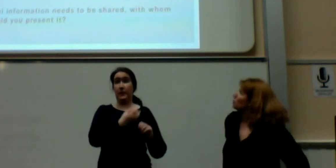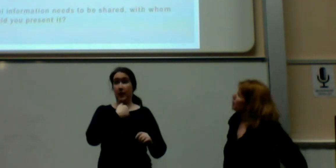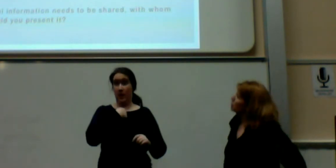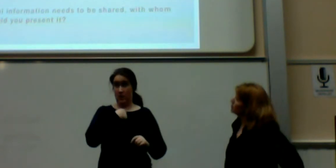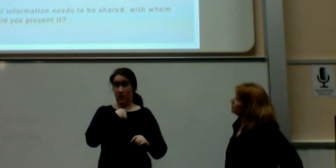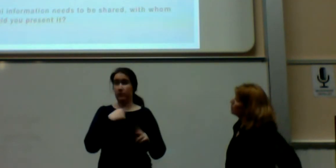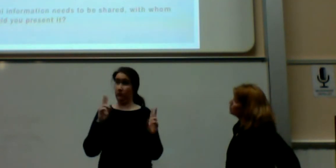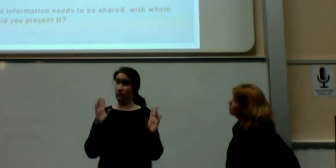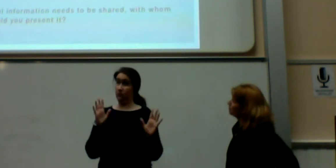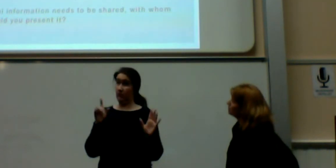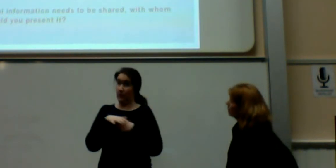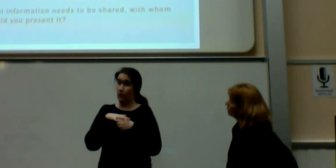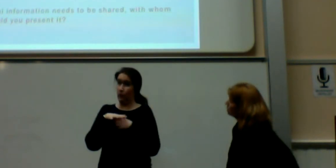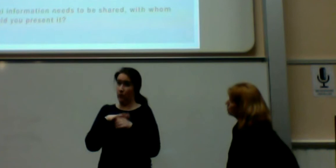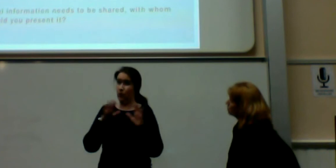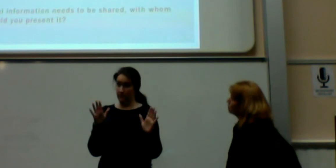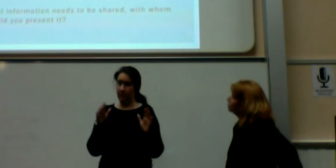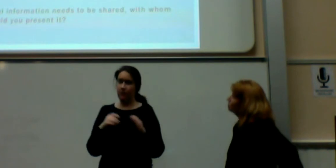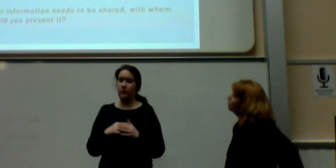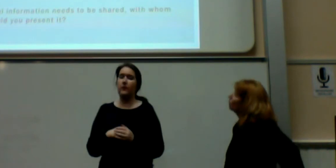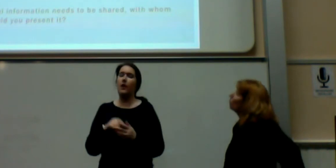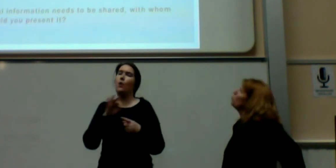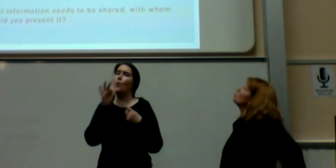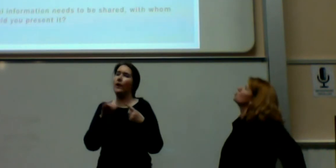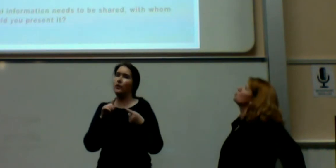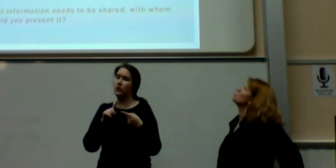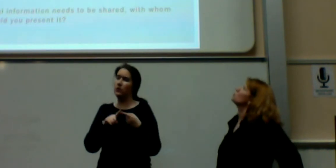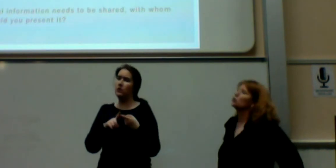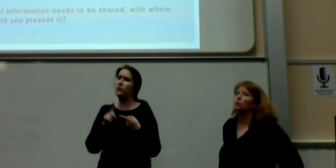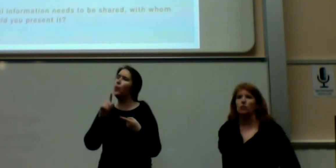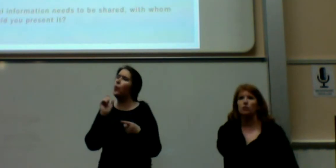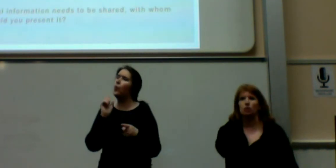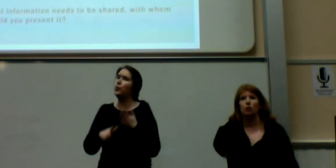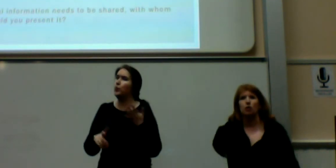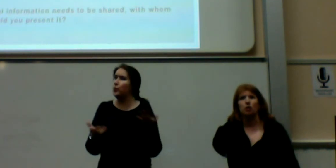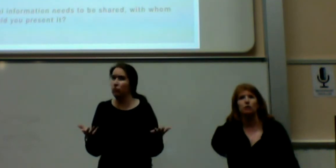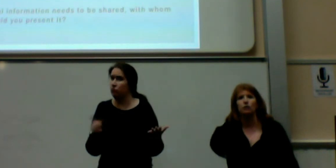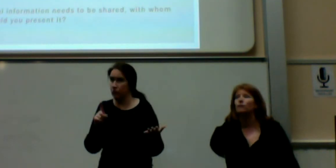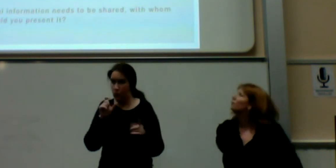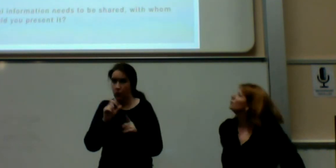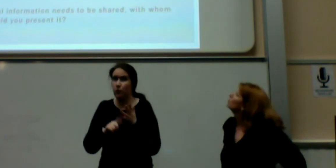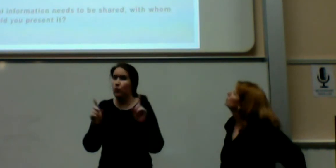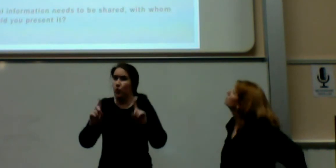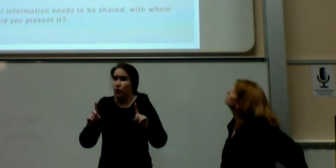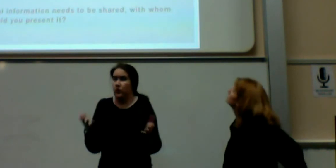So the questions that they were supposed to answer is, what would you choose to do in this situation?